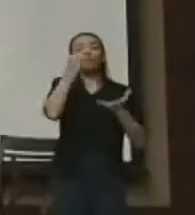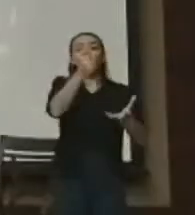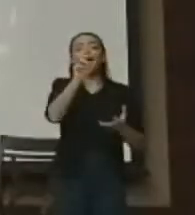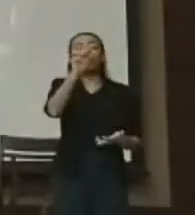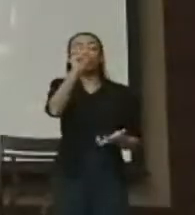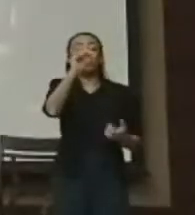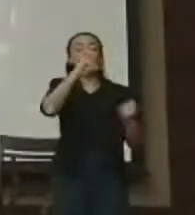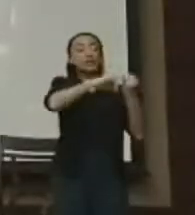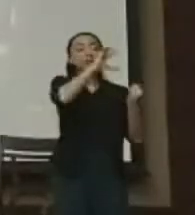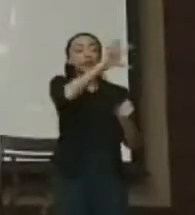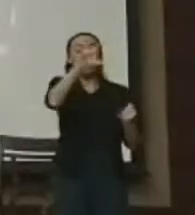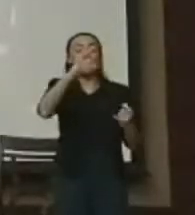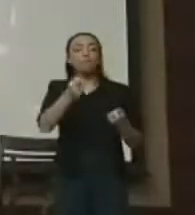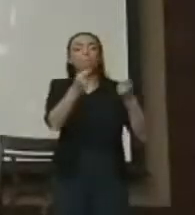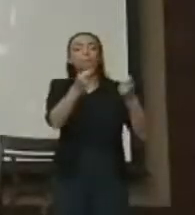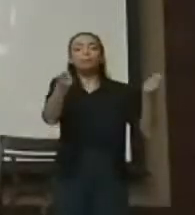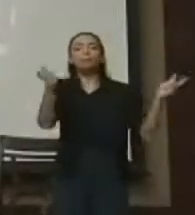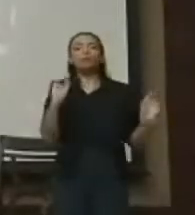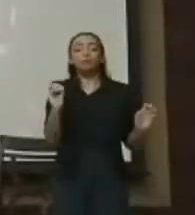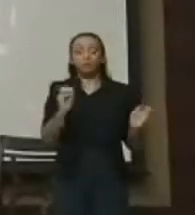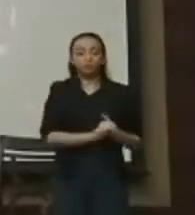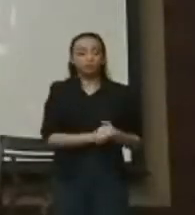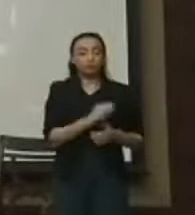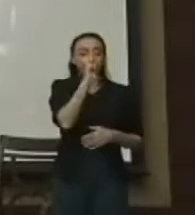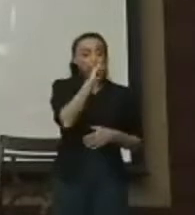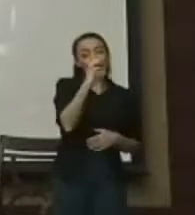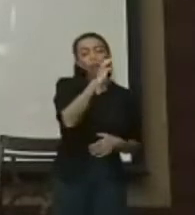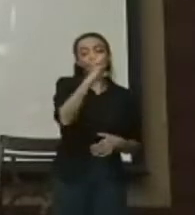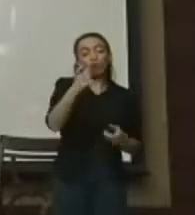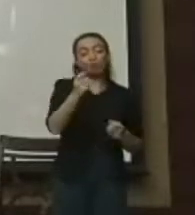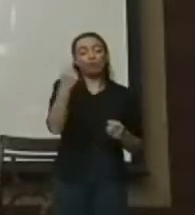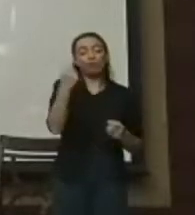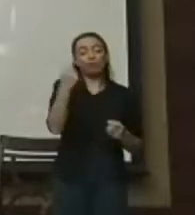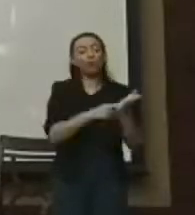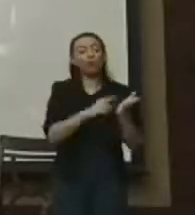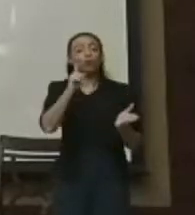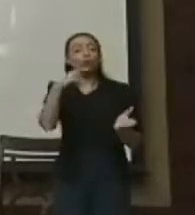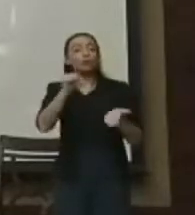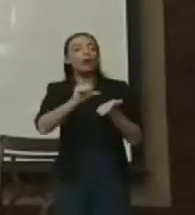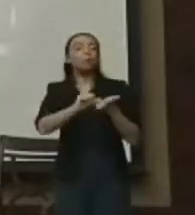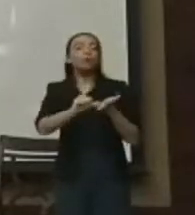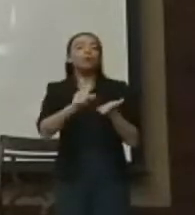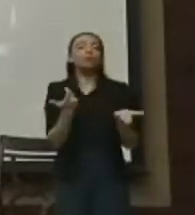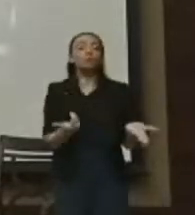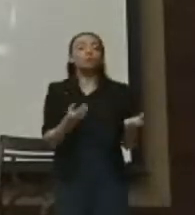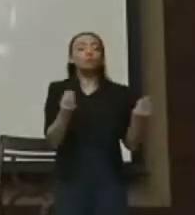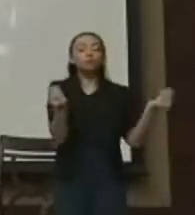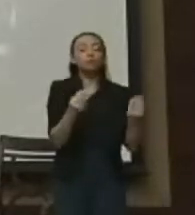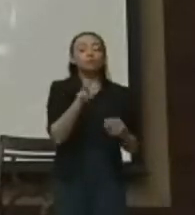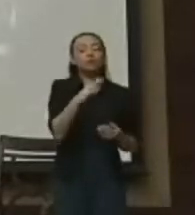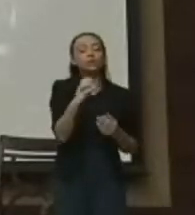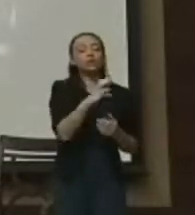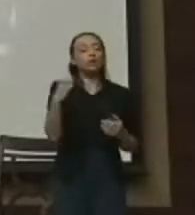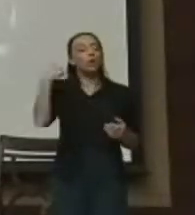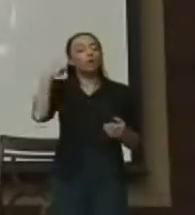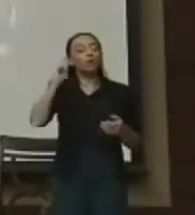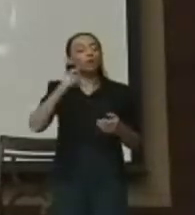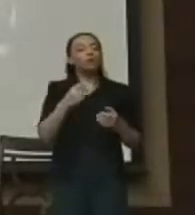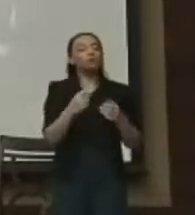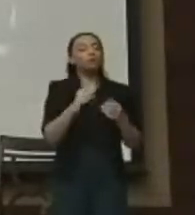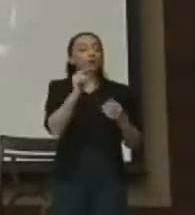states, and only ₹3 crores were released to states for implementation of what is known as unique